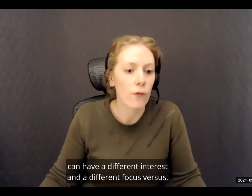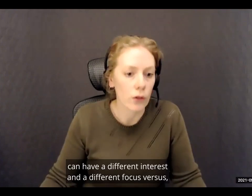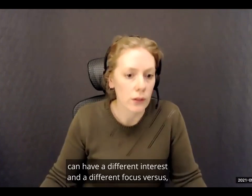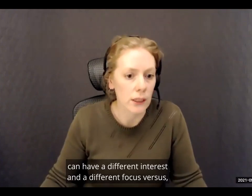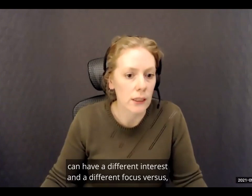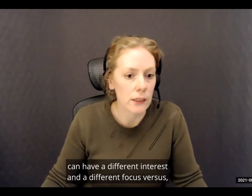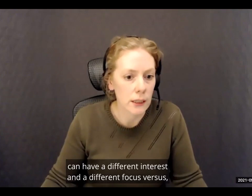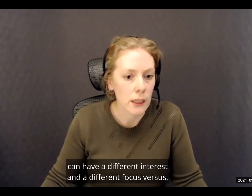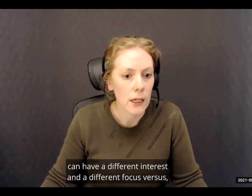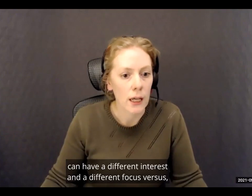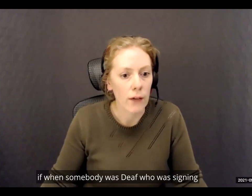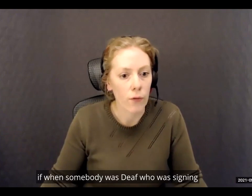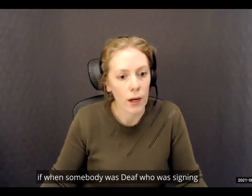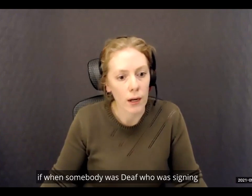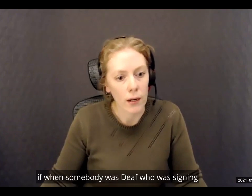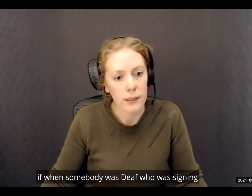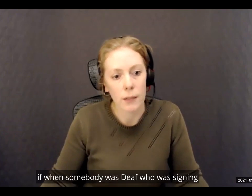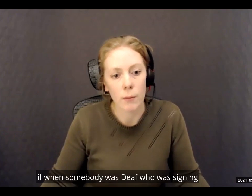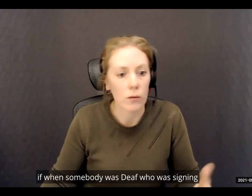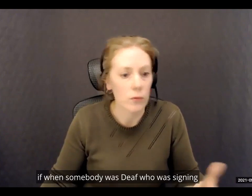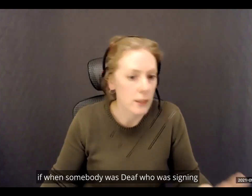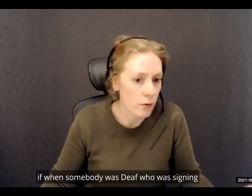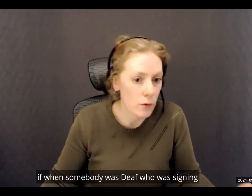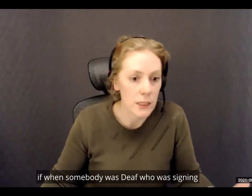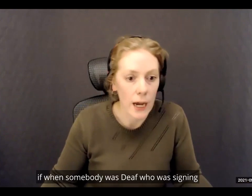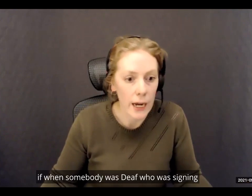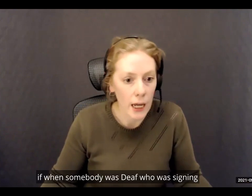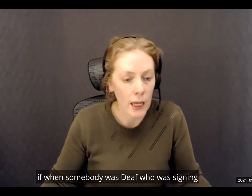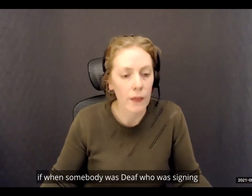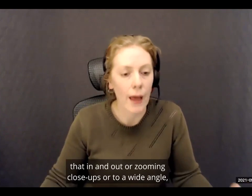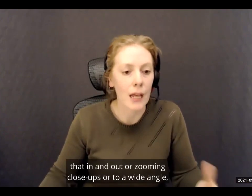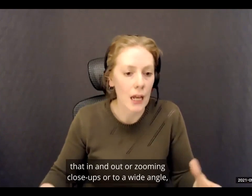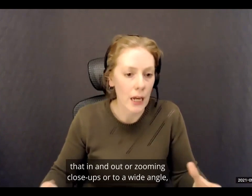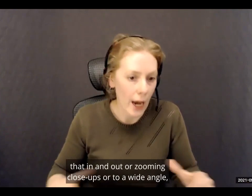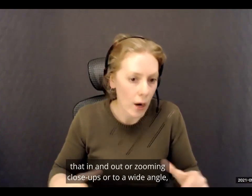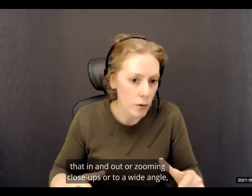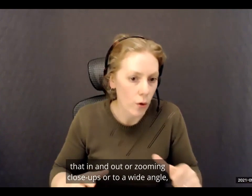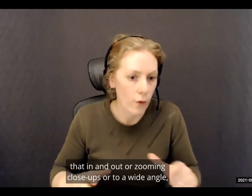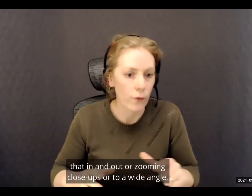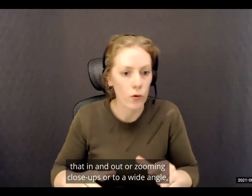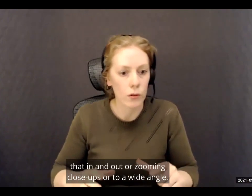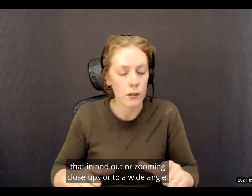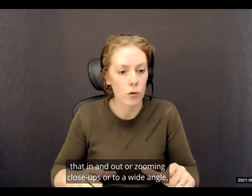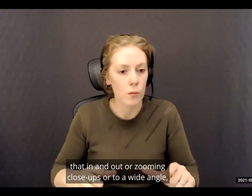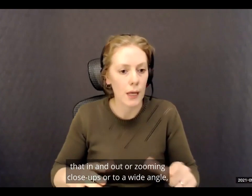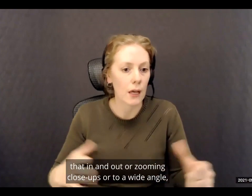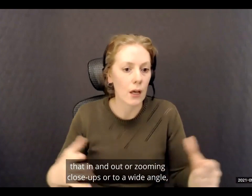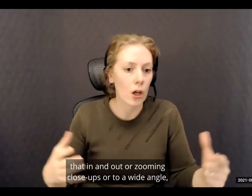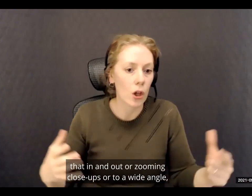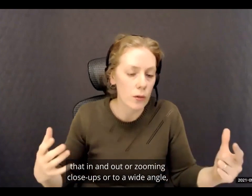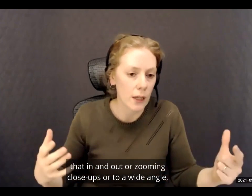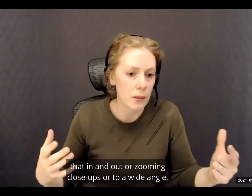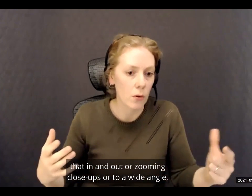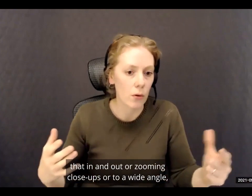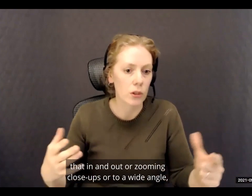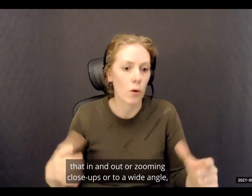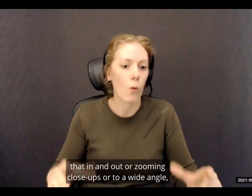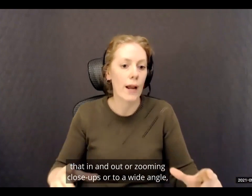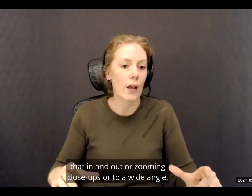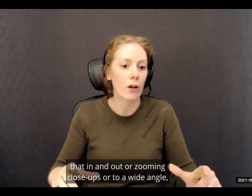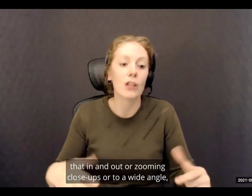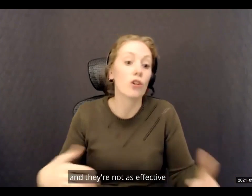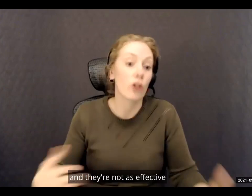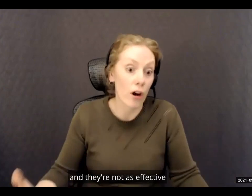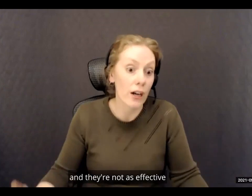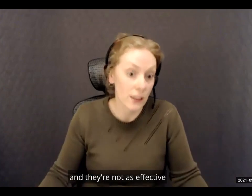focus, versus if when somebody was deaf who was signing, that in and out or zooming close-ups or to